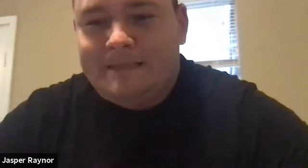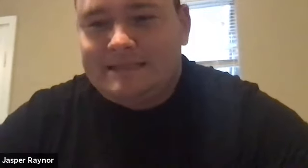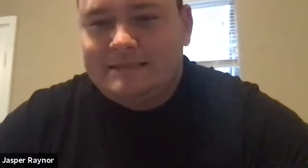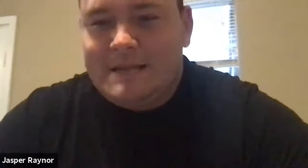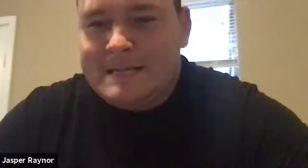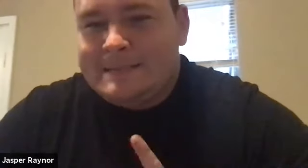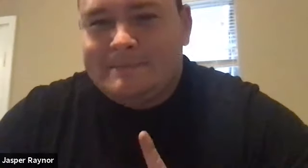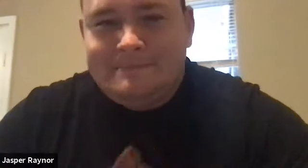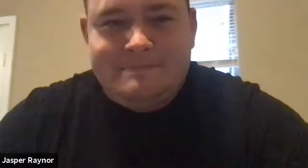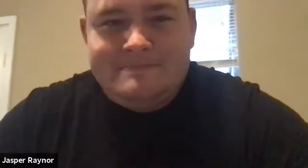sense? Okay.